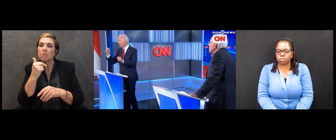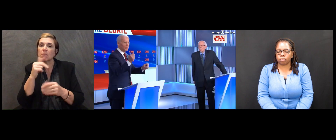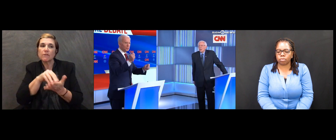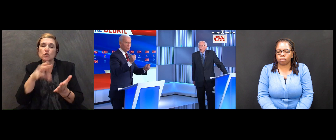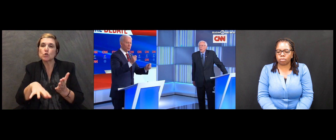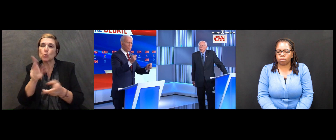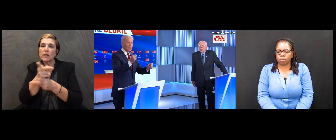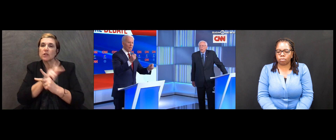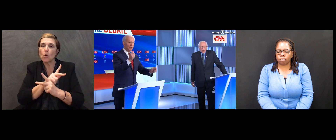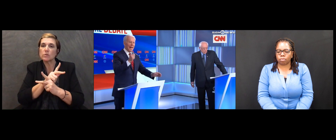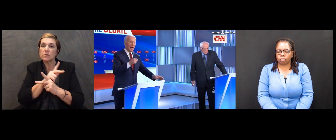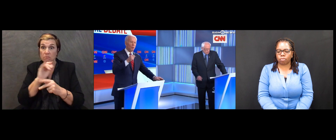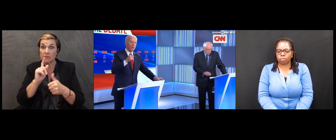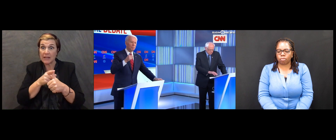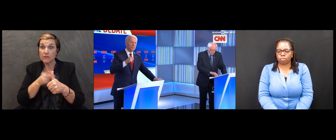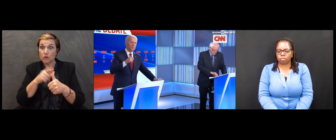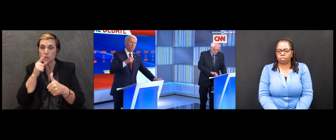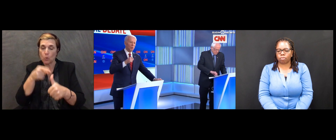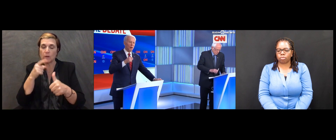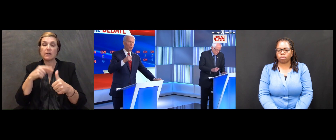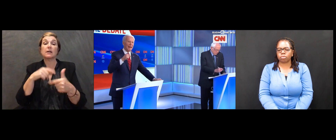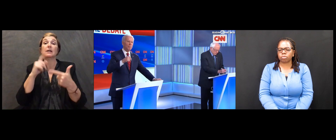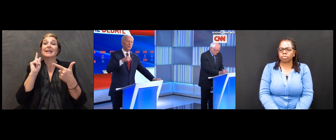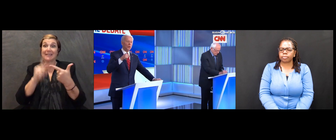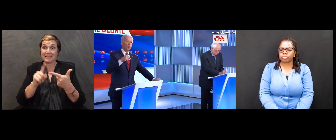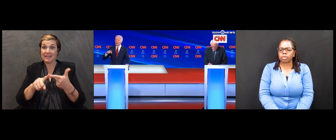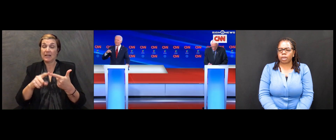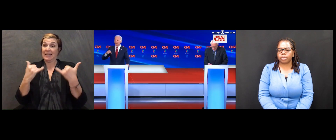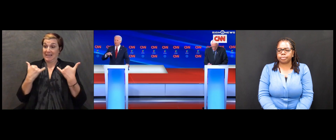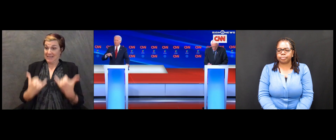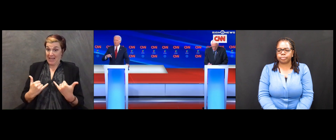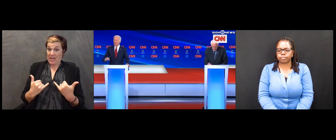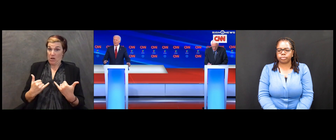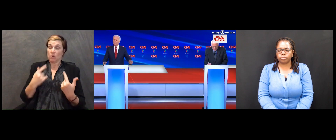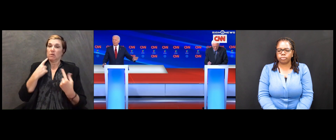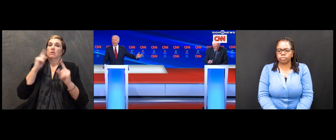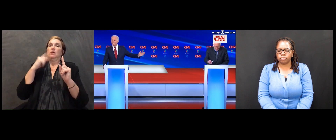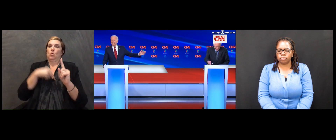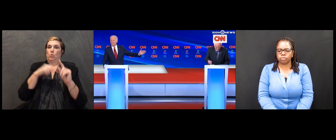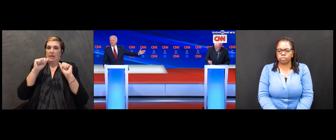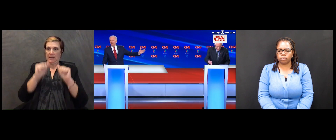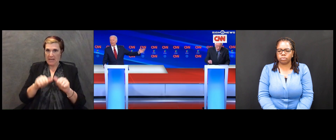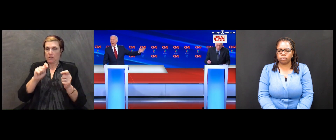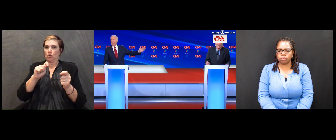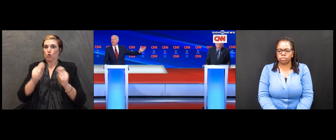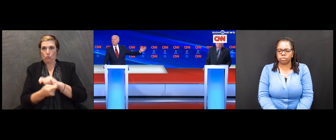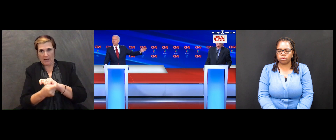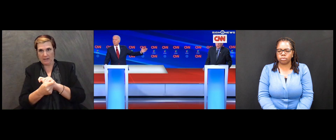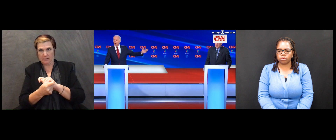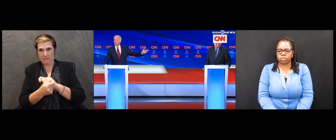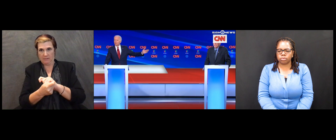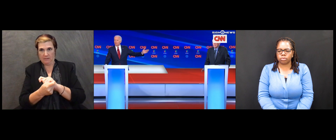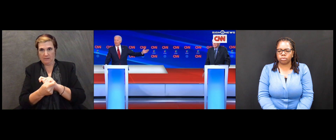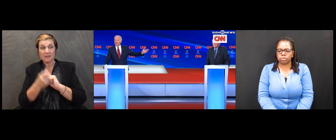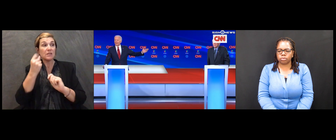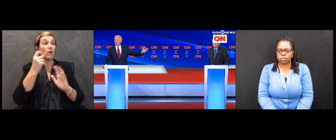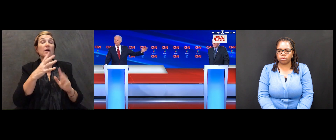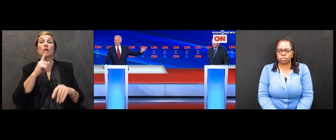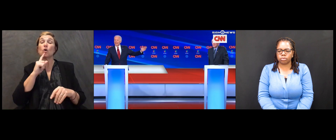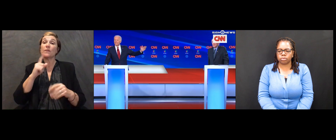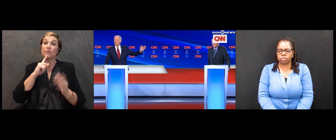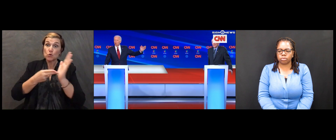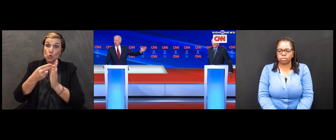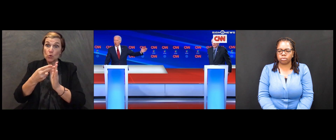one. Number two, now we're in a position where we're able to correct that problem. The fact is, if I hadn't stepped up